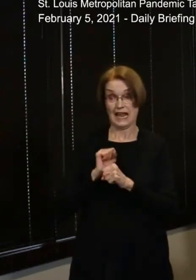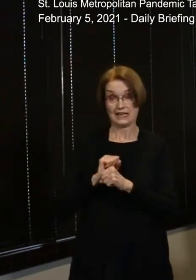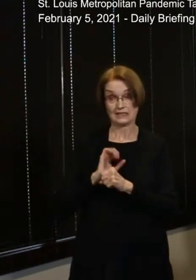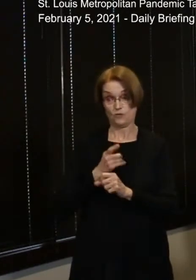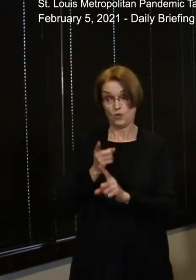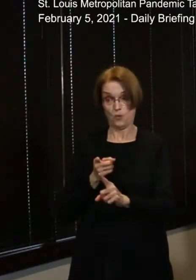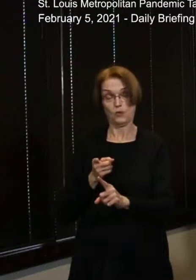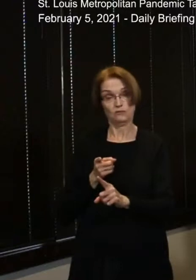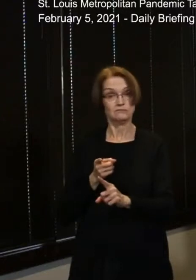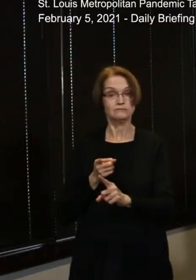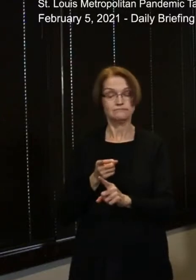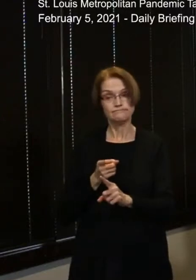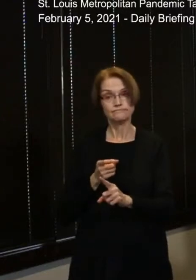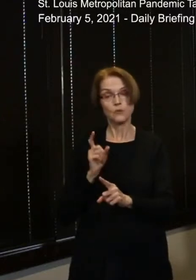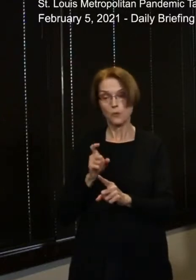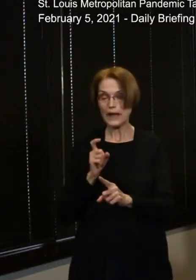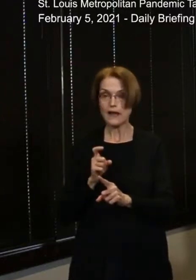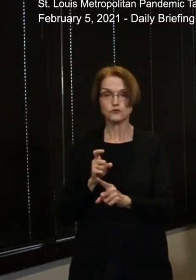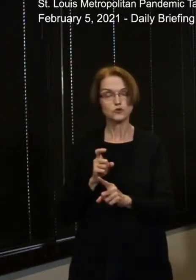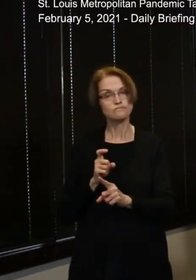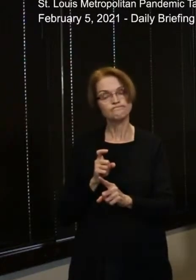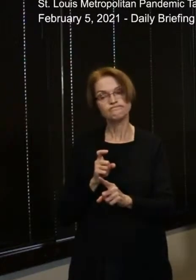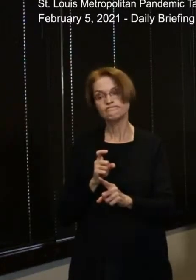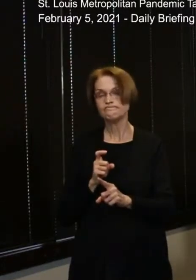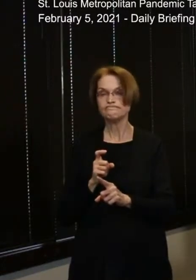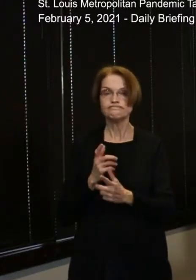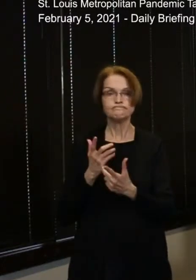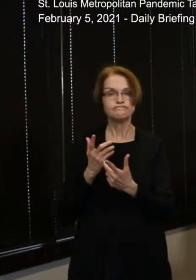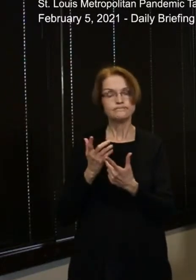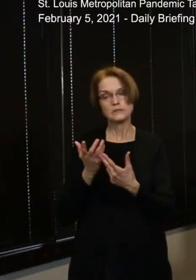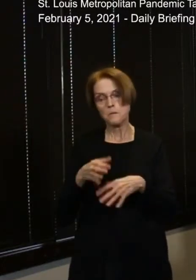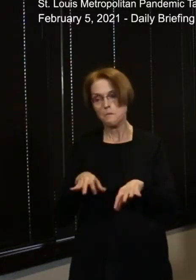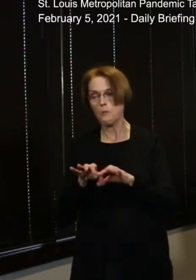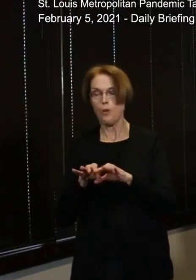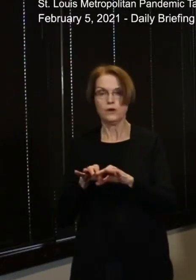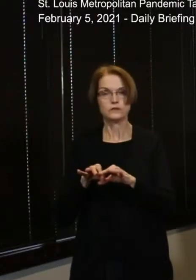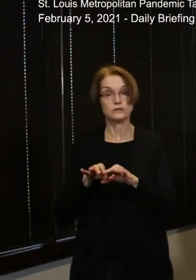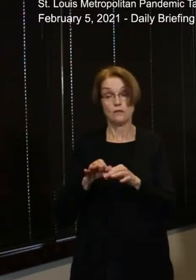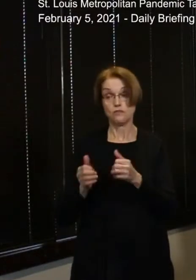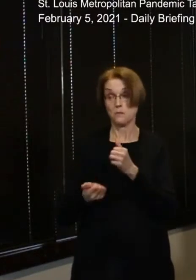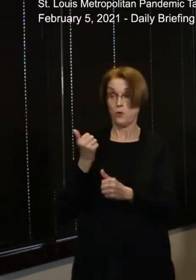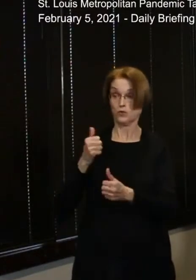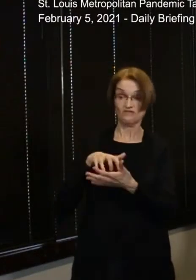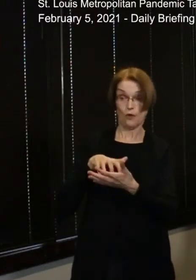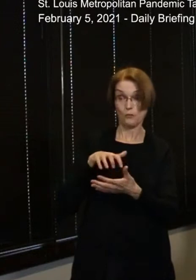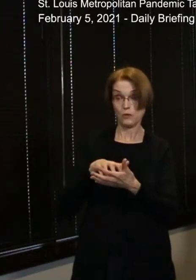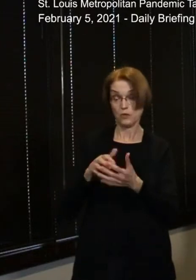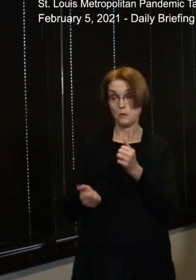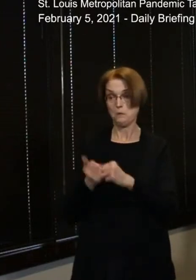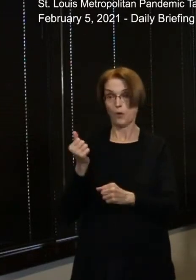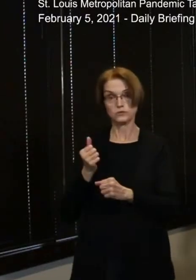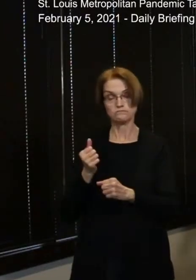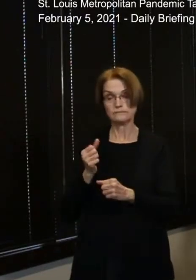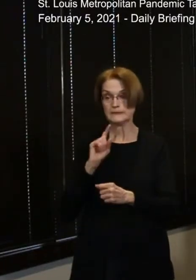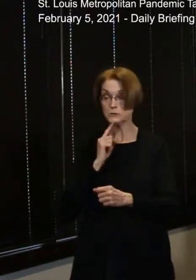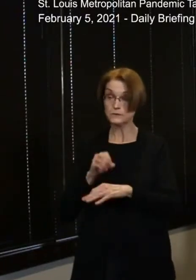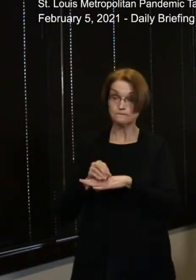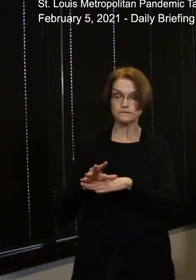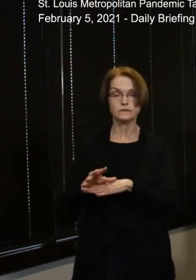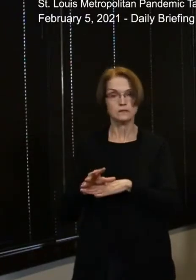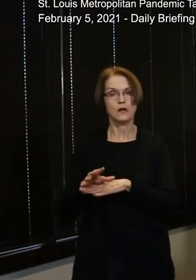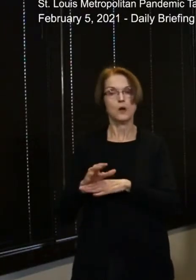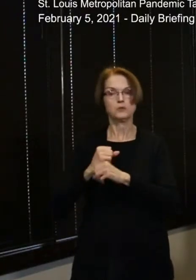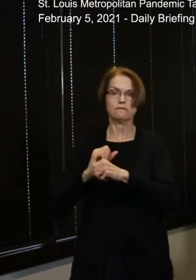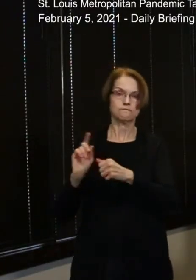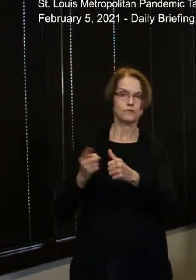and we have to make sure that we're protecting the most vulnerable. So again, this is just to reiterate where